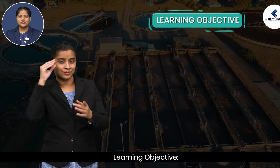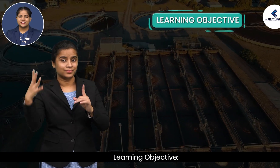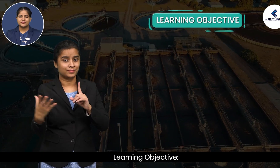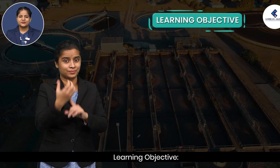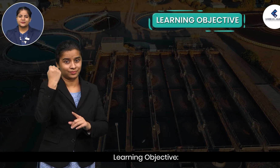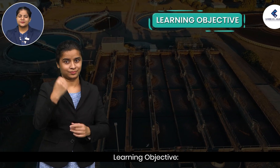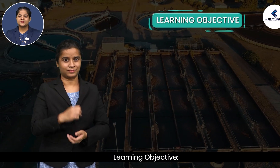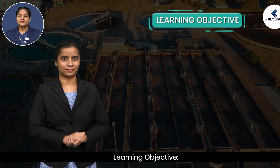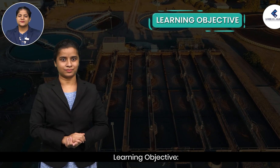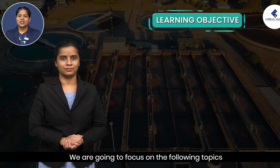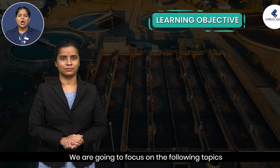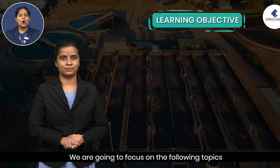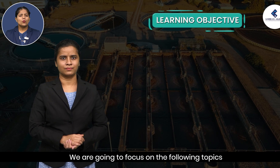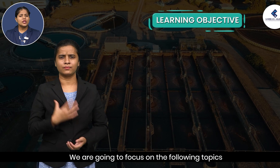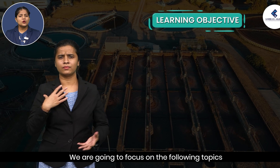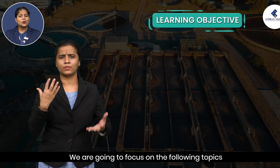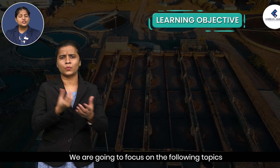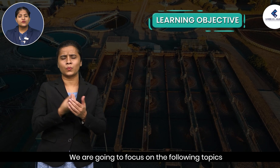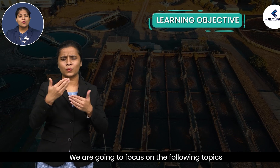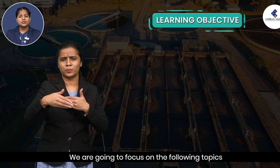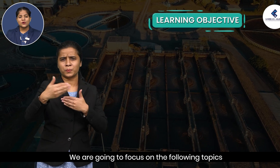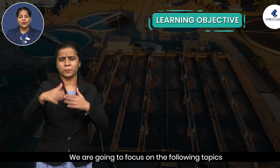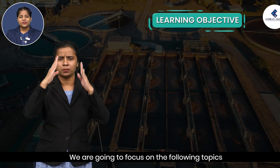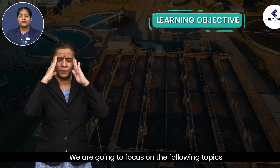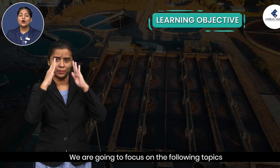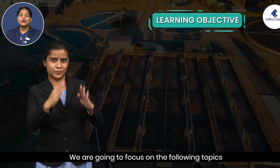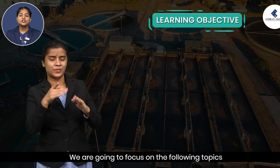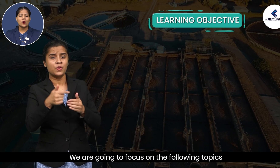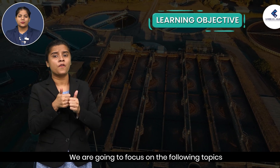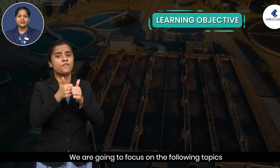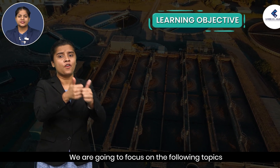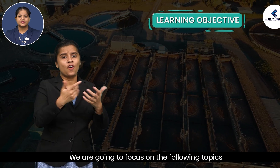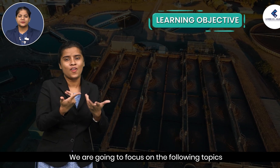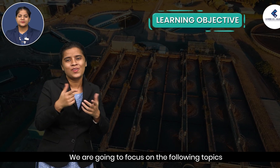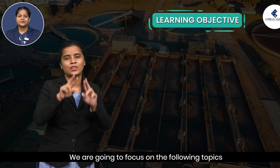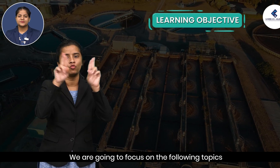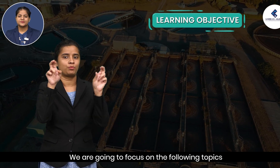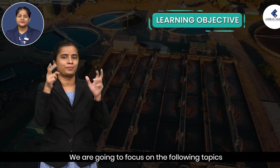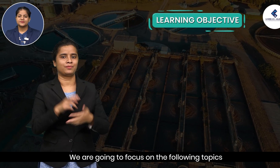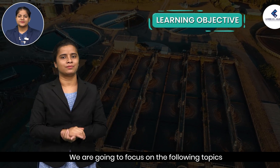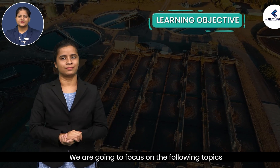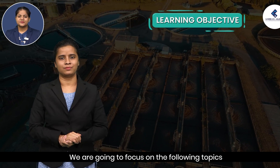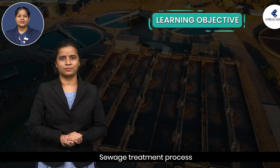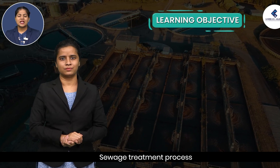Learning objective. We are going to focus on the following topics.